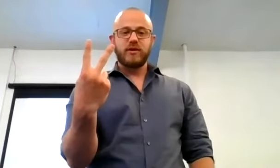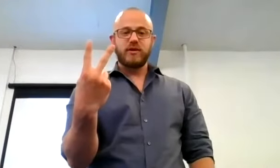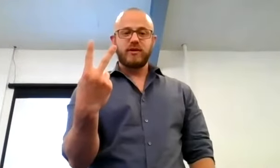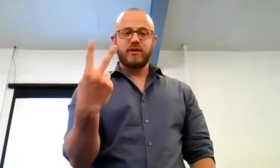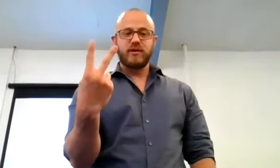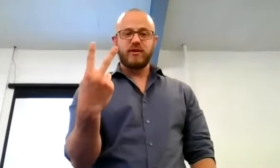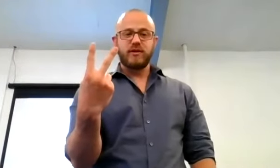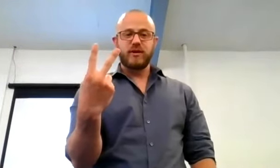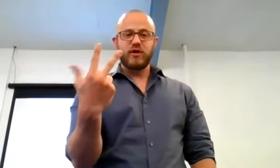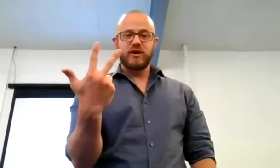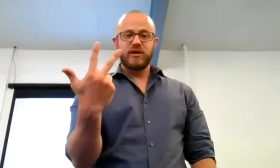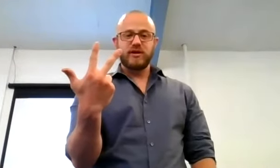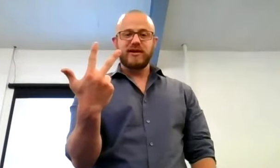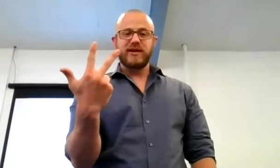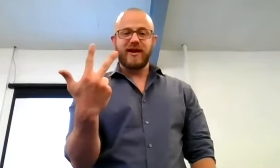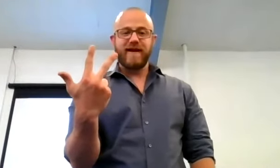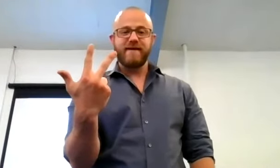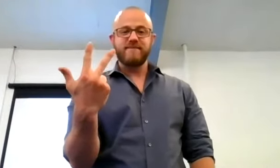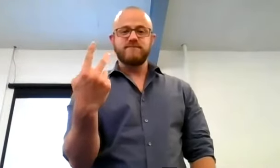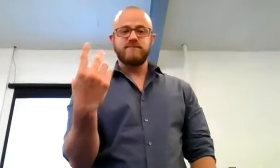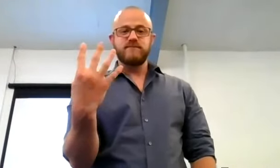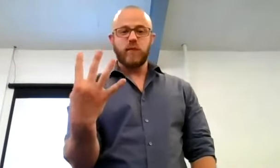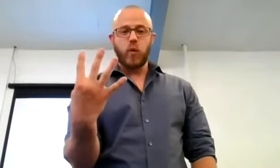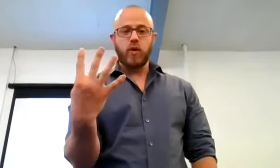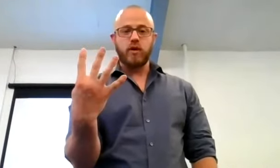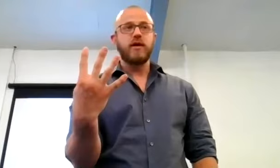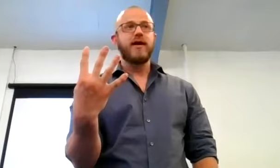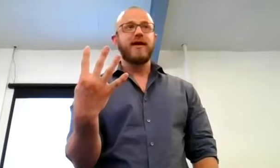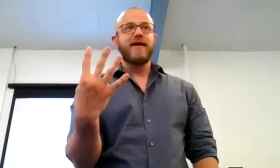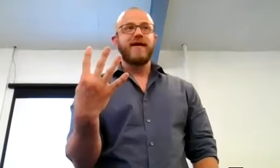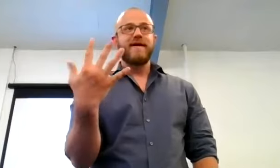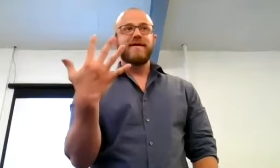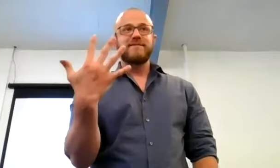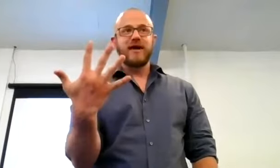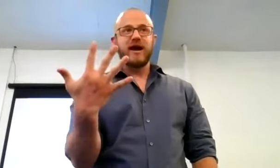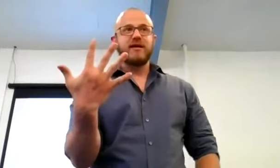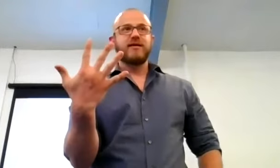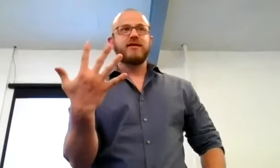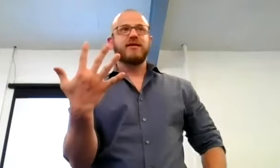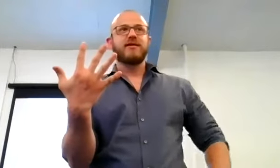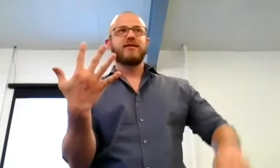2, 3, 4, 5,